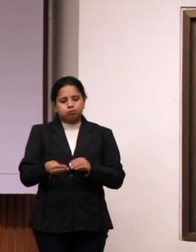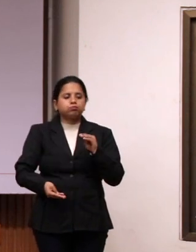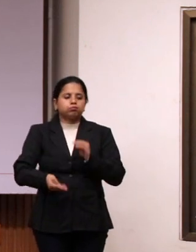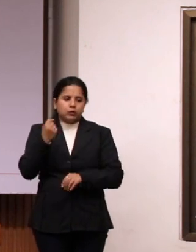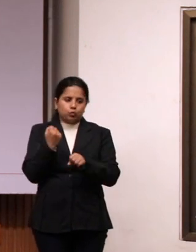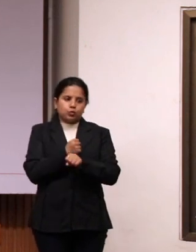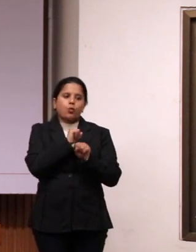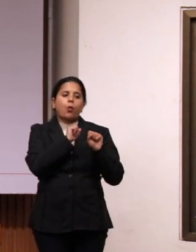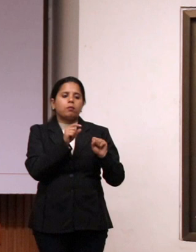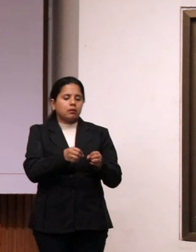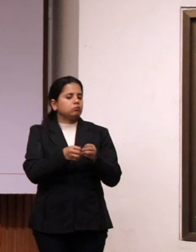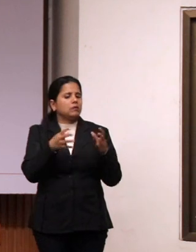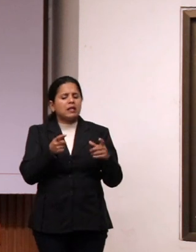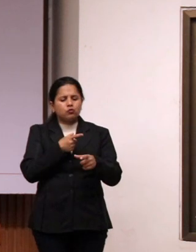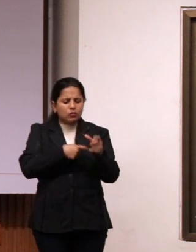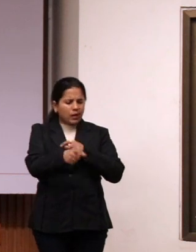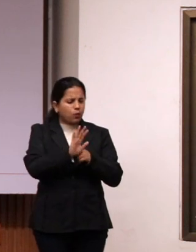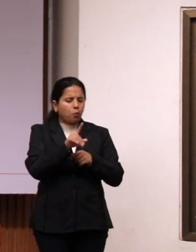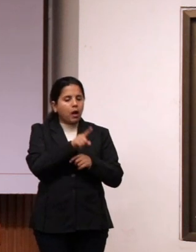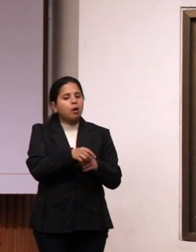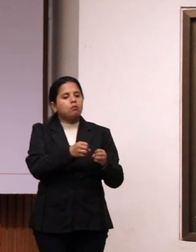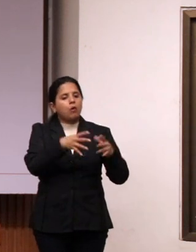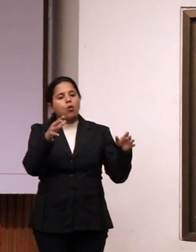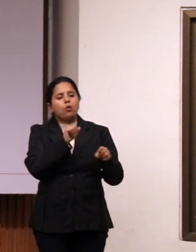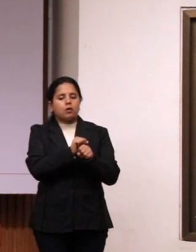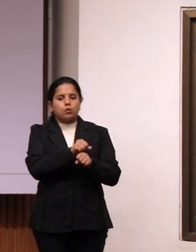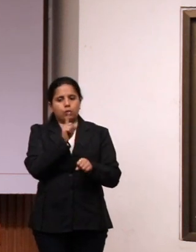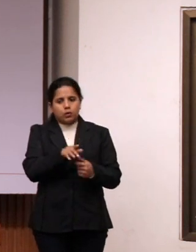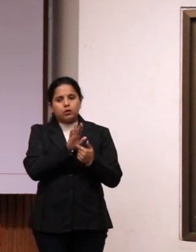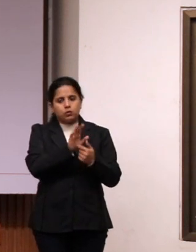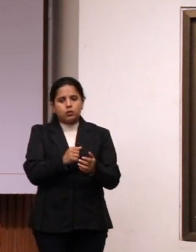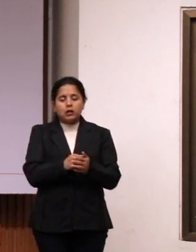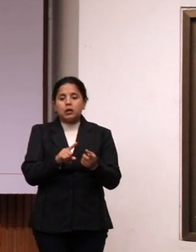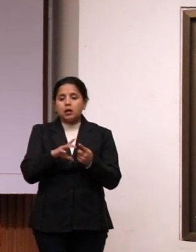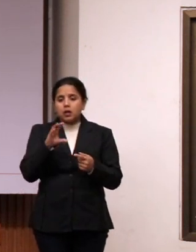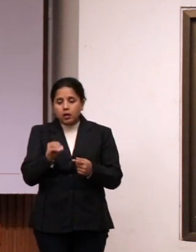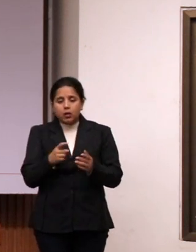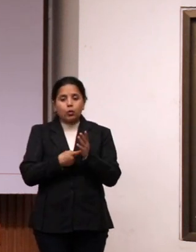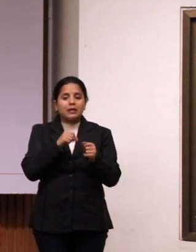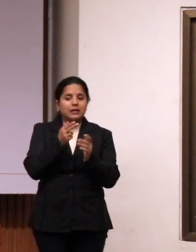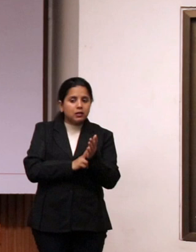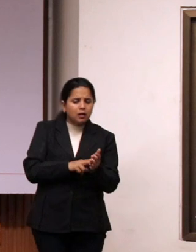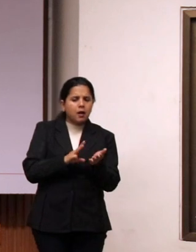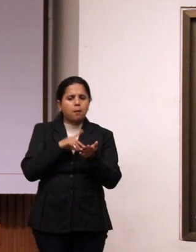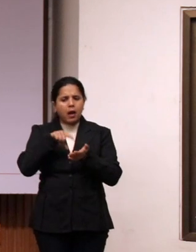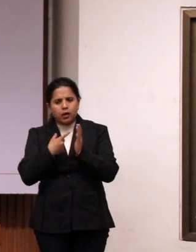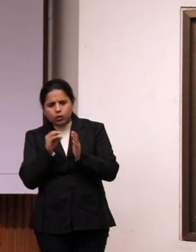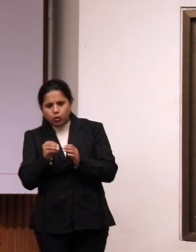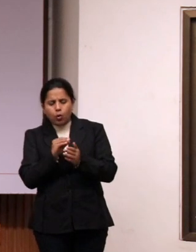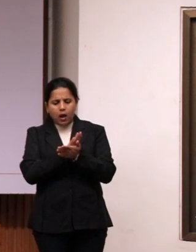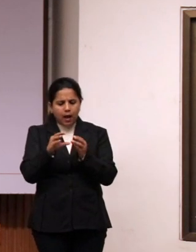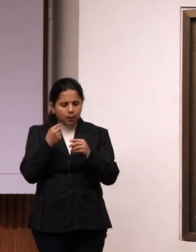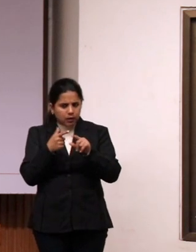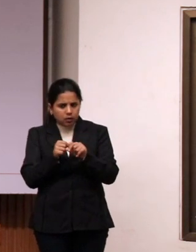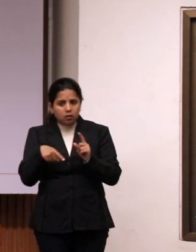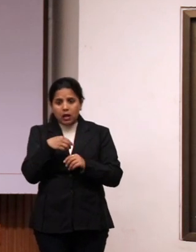work, not to replace it, but to enhance it by ecoregions, microhabitats within those ecoregions.